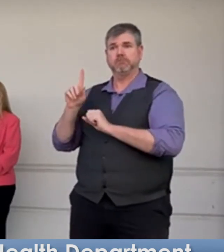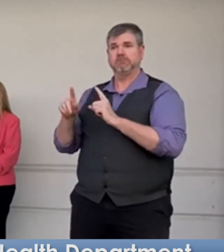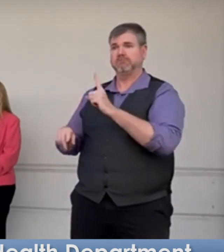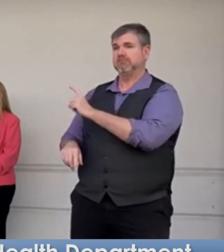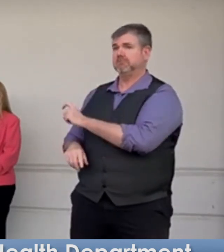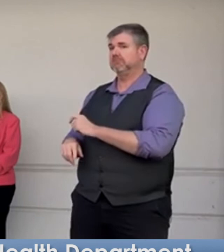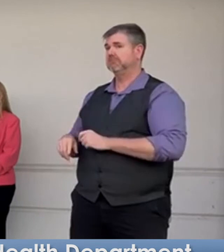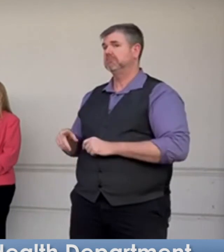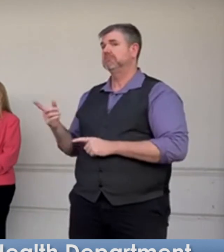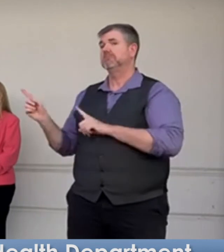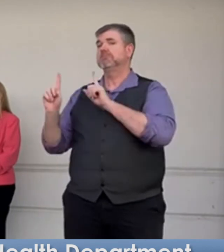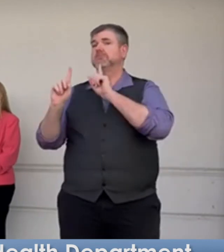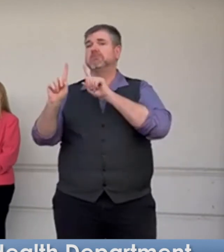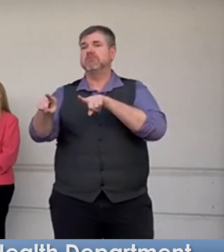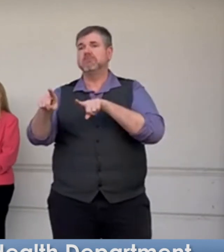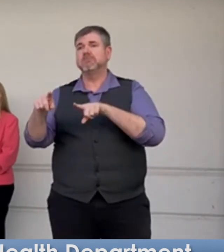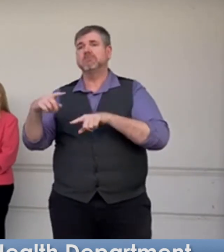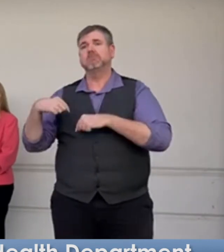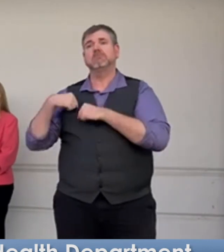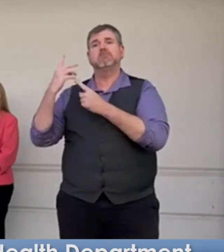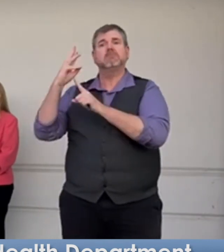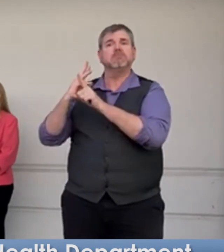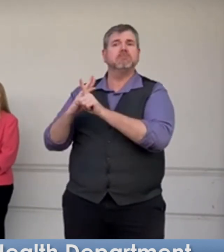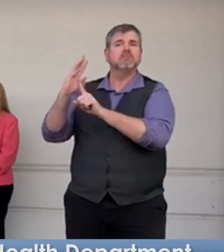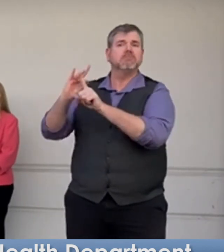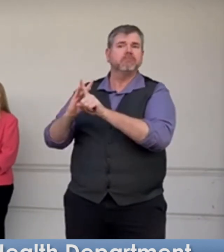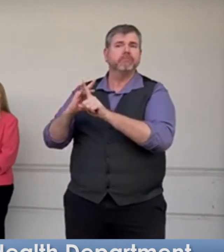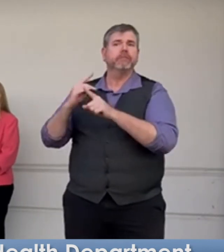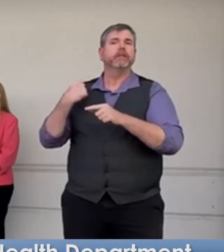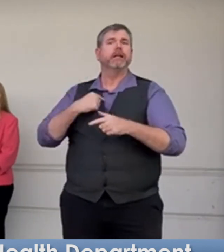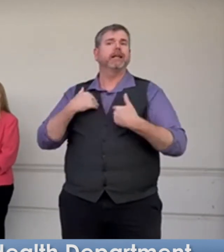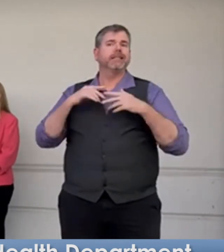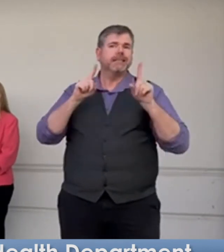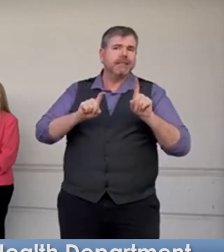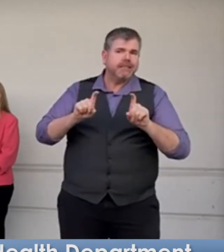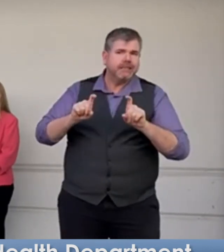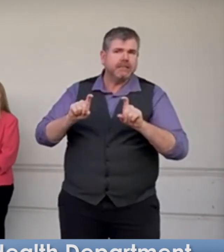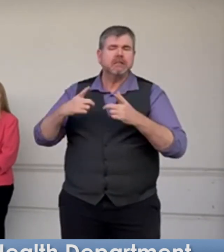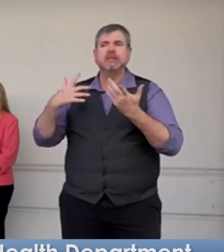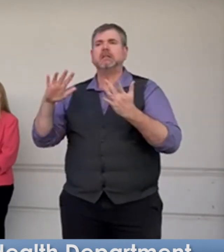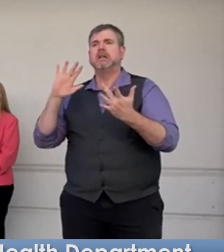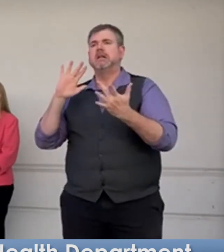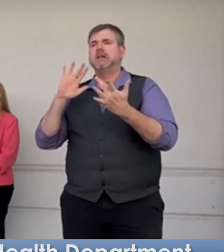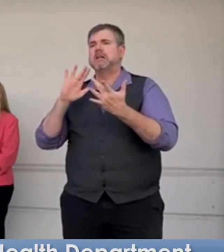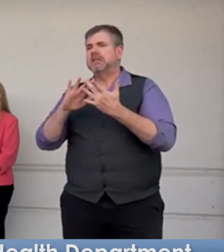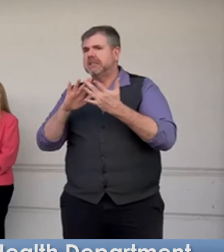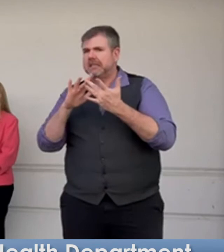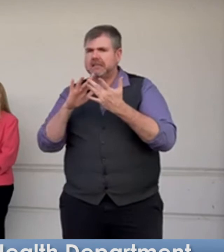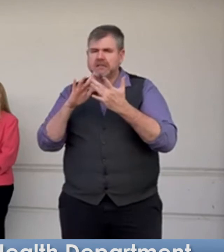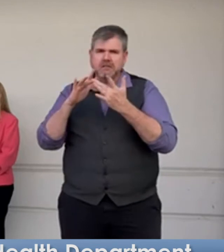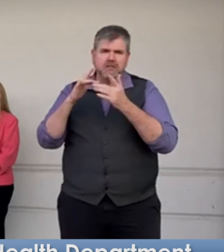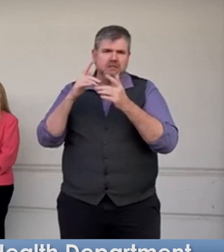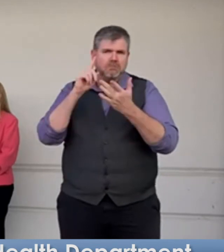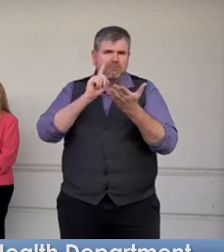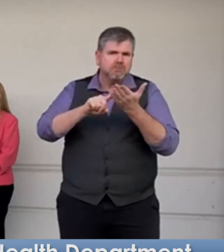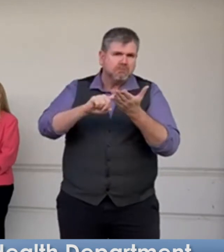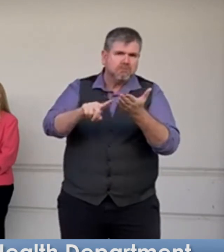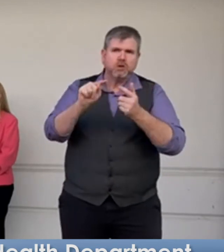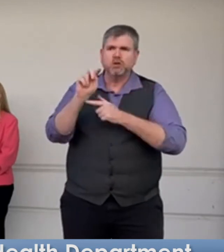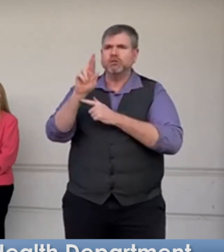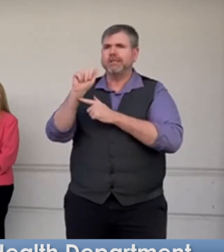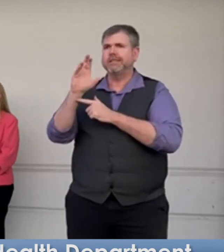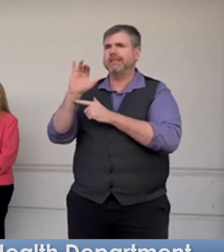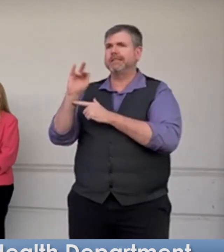trying to expand testing to contact tracing to every single, other prevention measures, we have always looked forward to